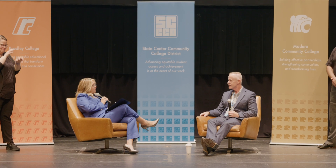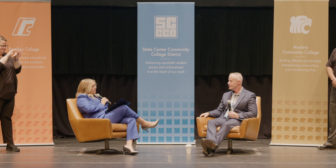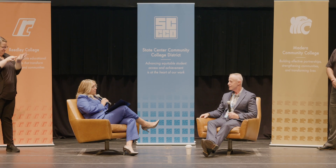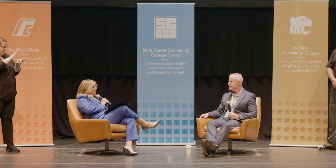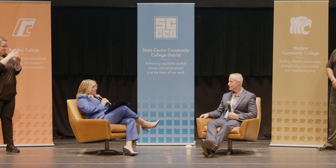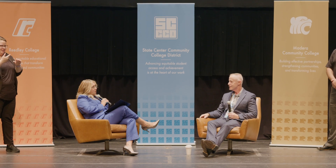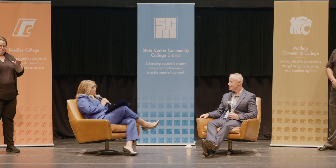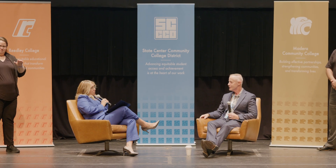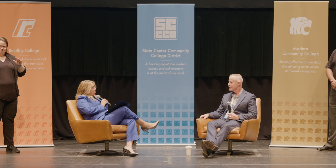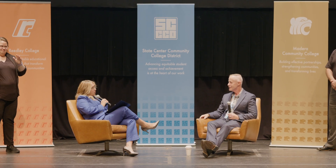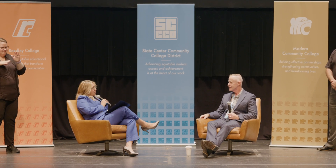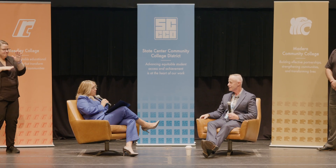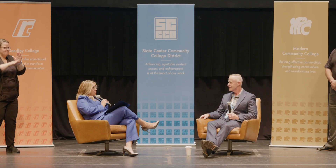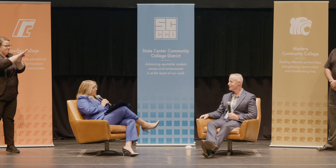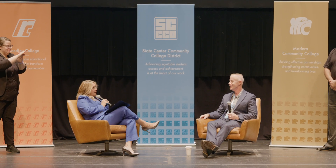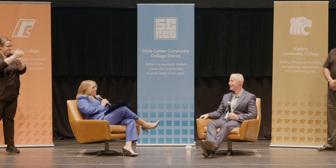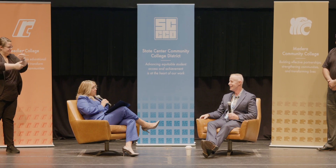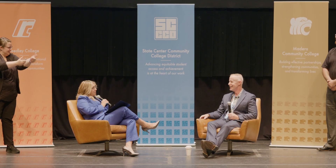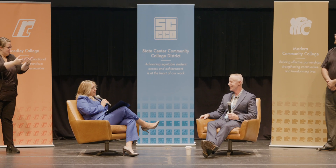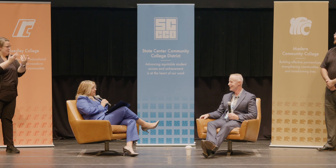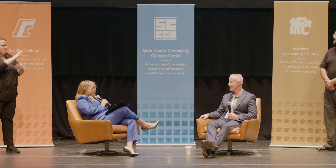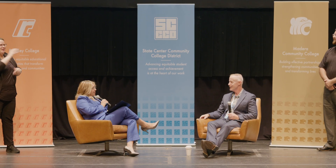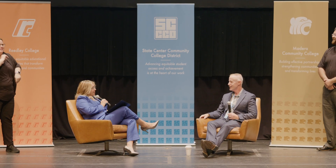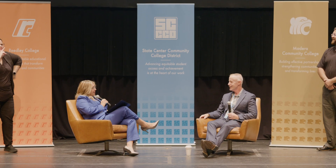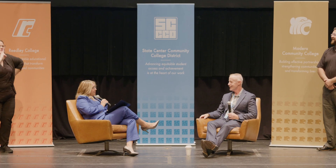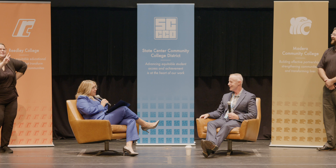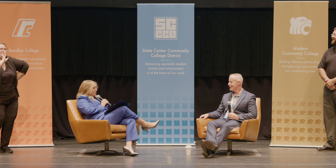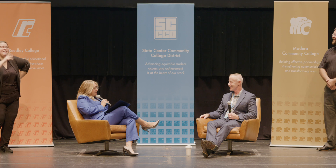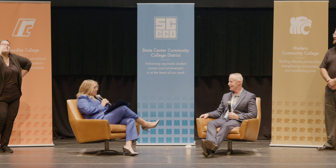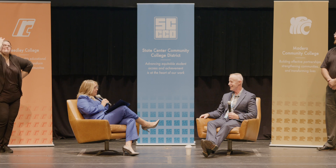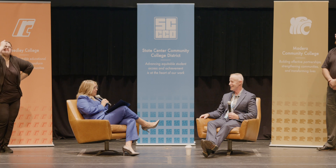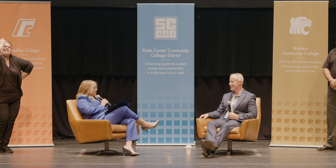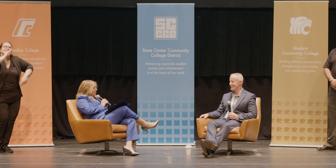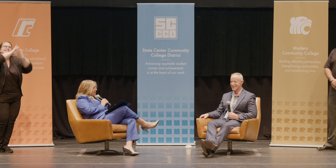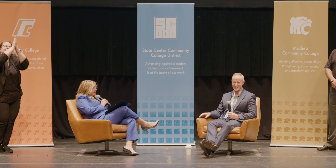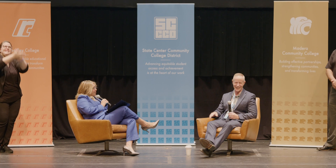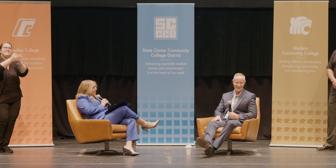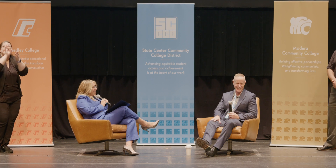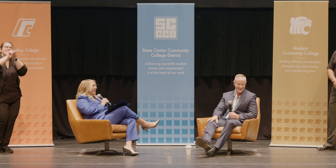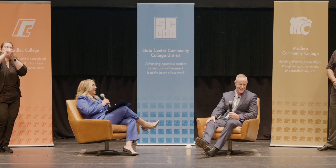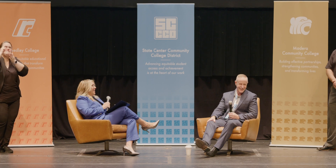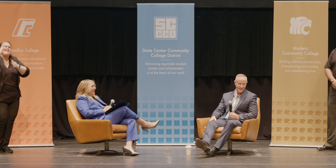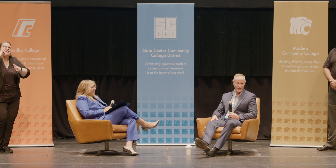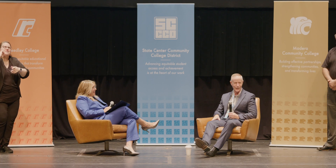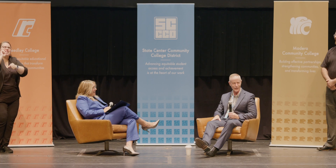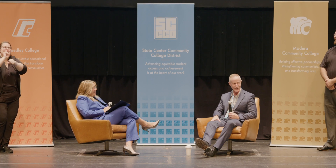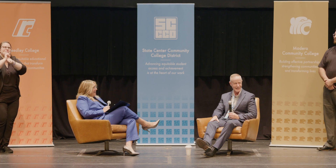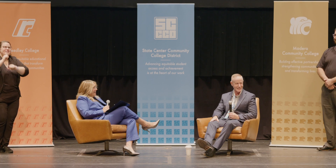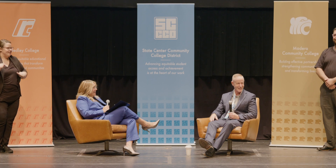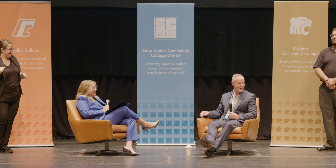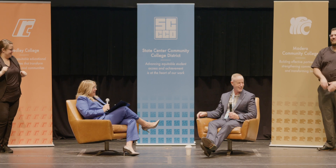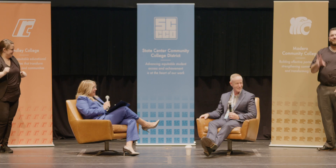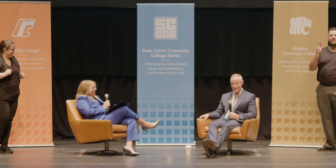you, when you're 2 or 5, did you want to be the Secretary of California Department of Labor and Workforce? How did that work? No,